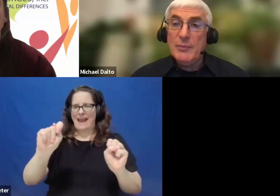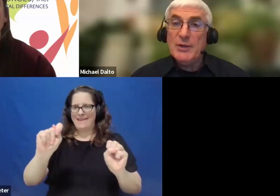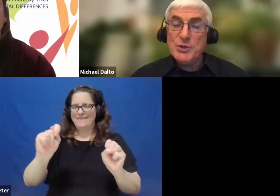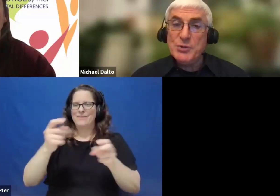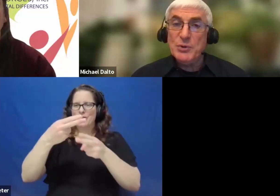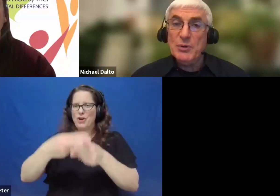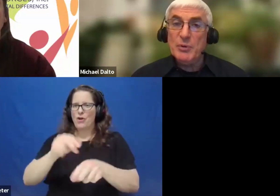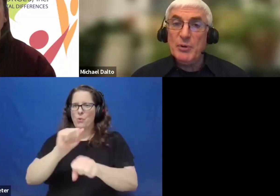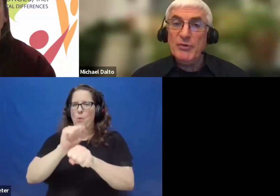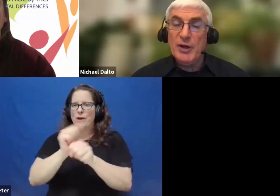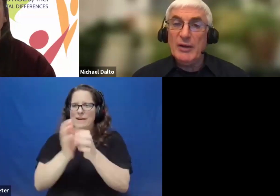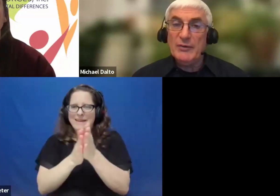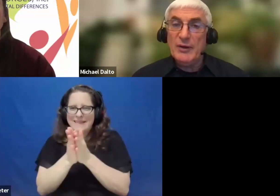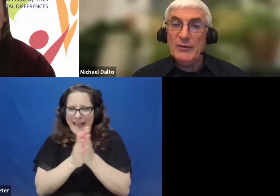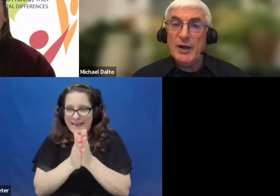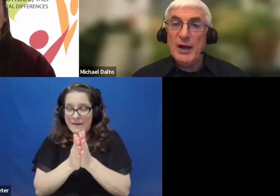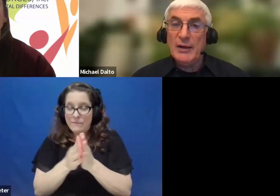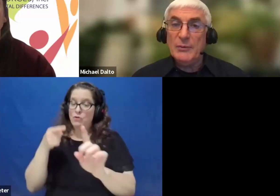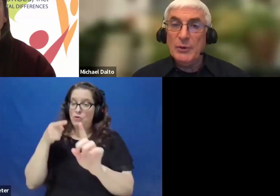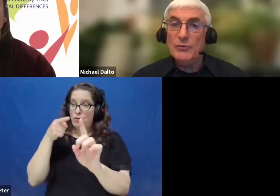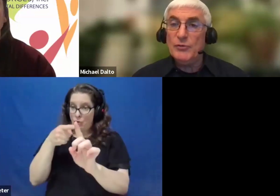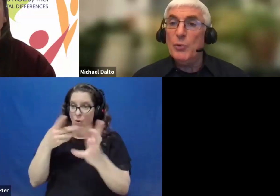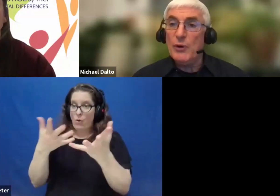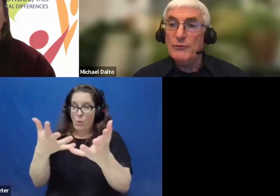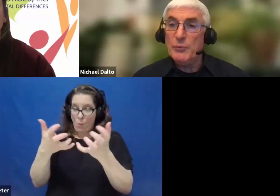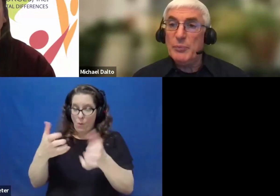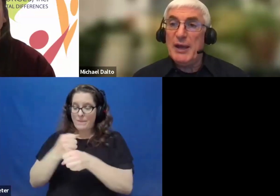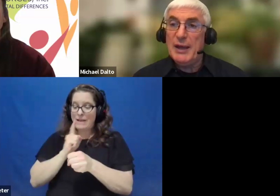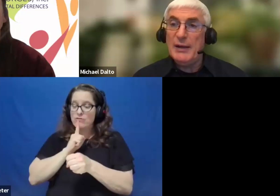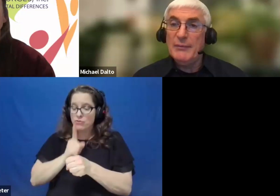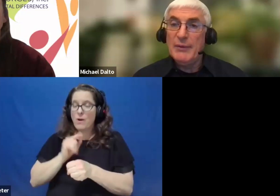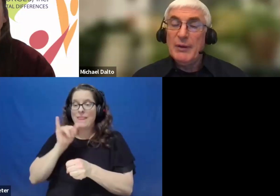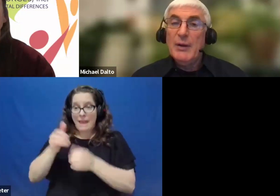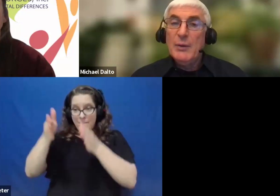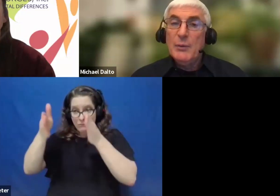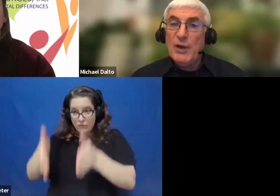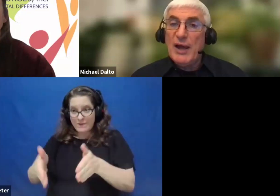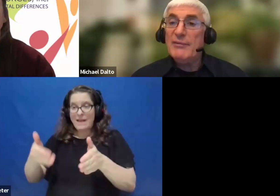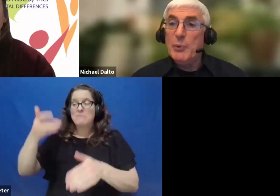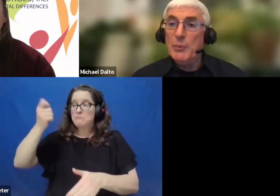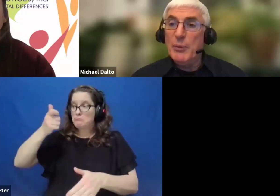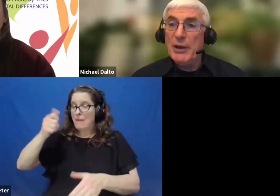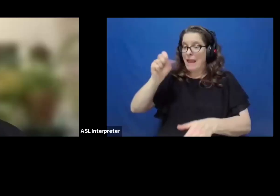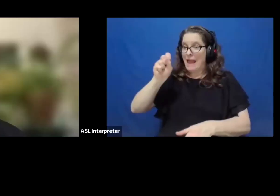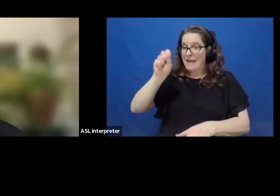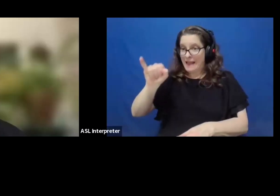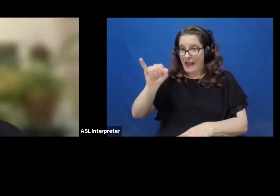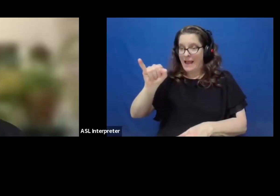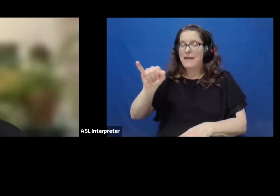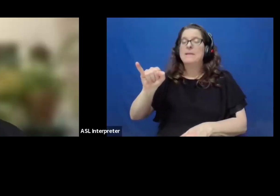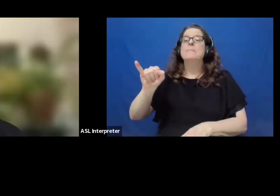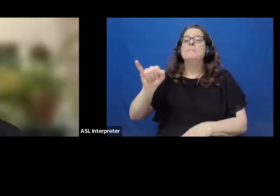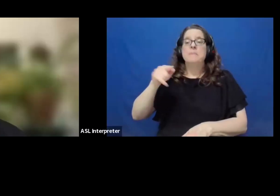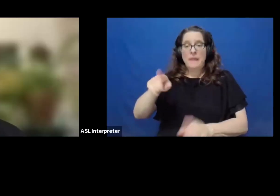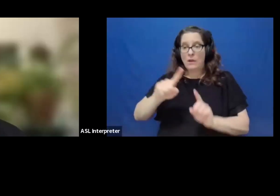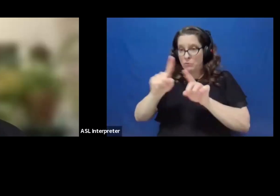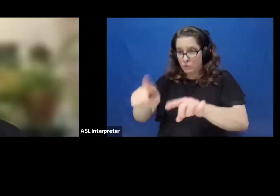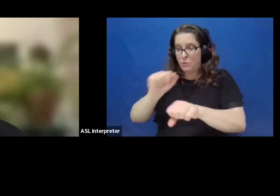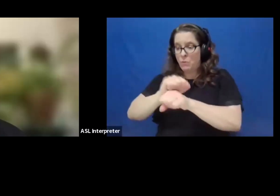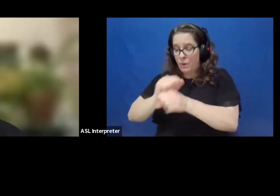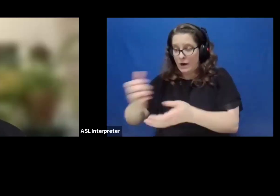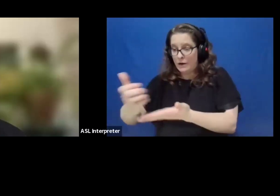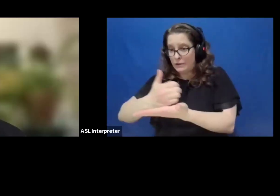designed to make sure a person on SSI who goes to work for pay will have more money and will come out